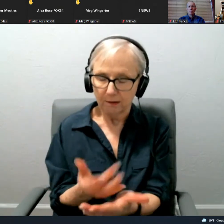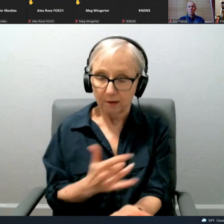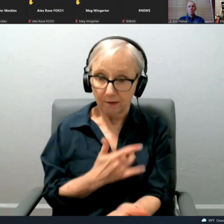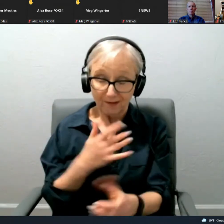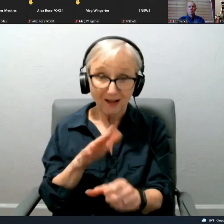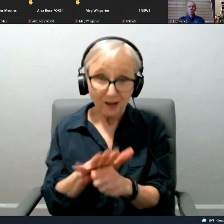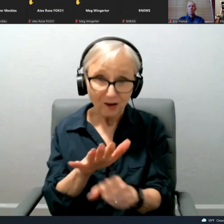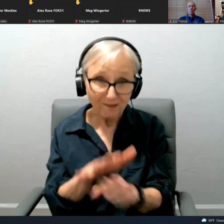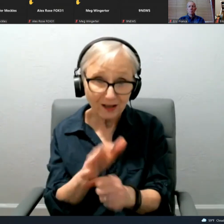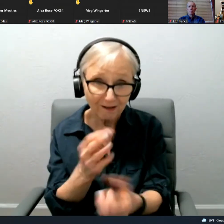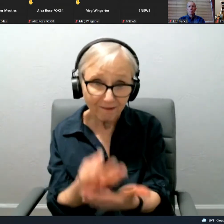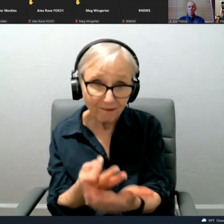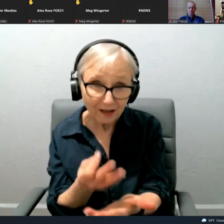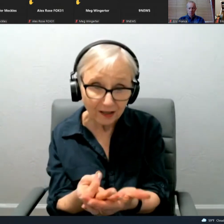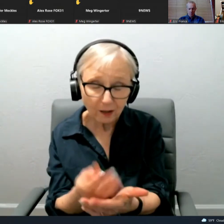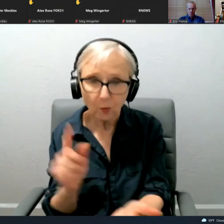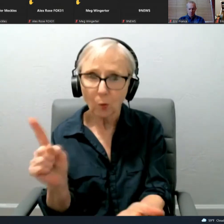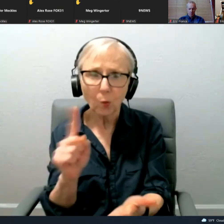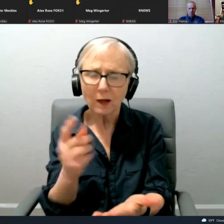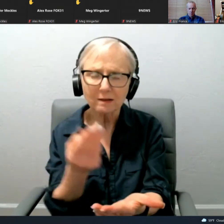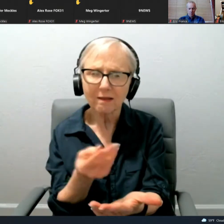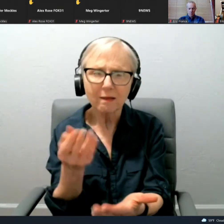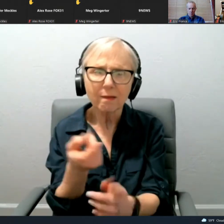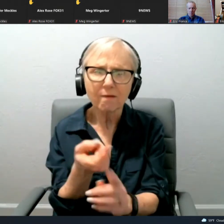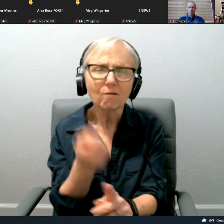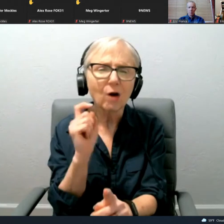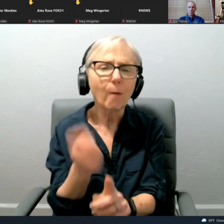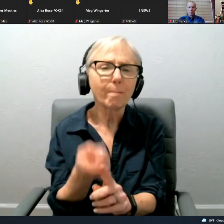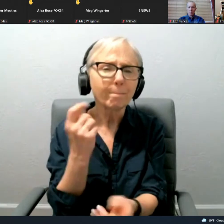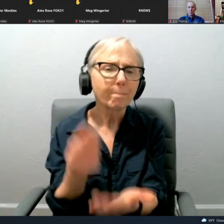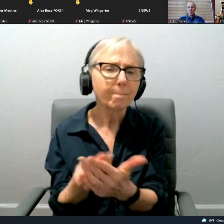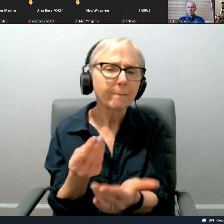you have enough? Where will that money be coming from?